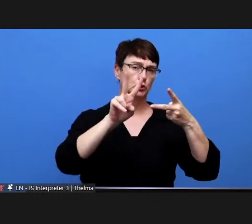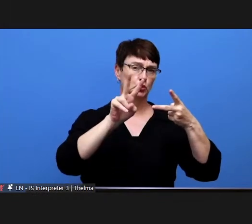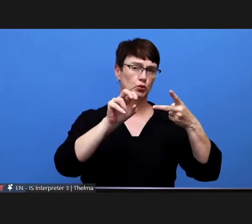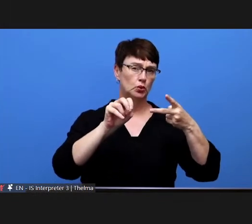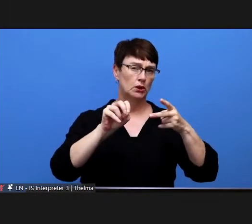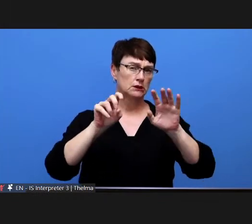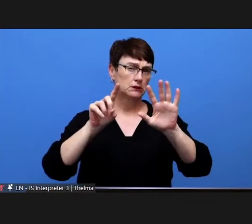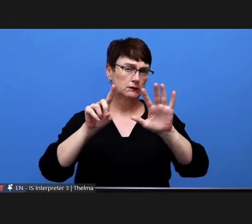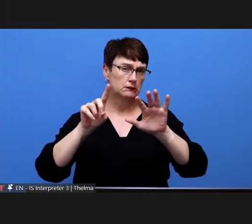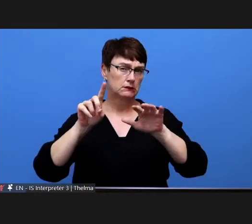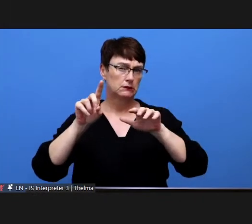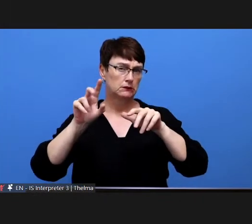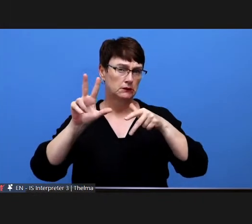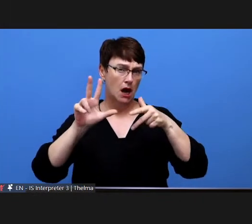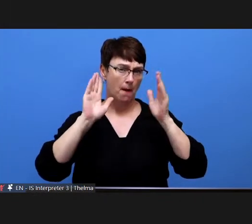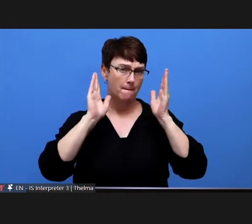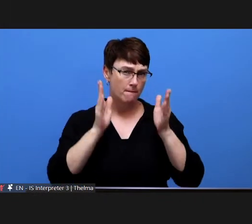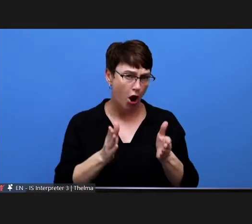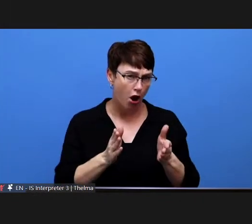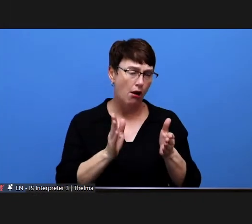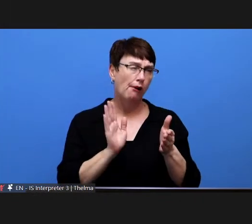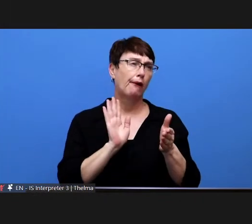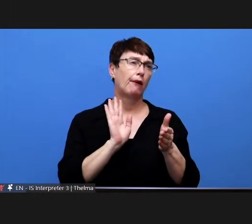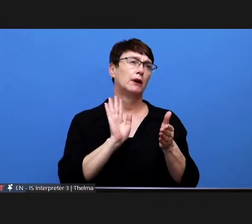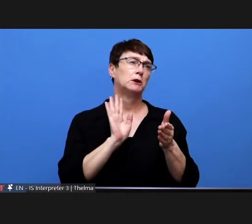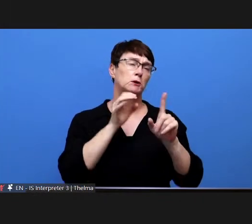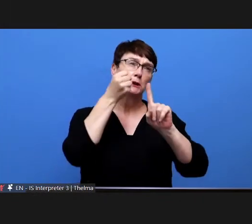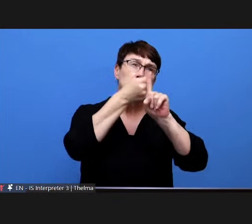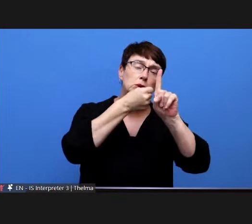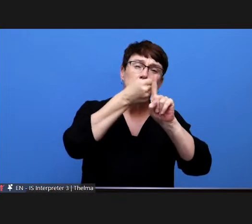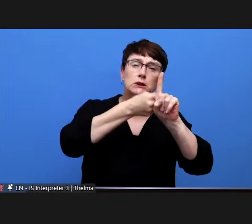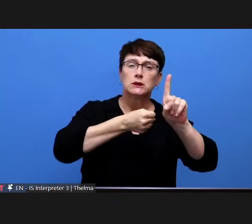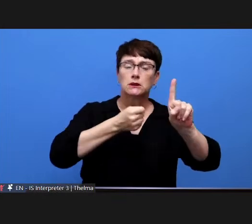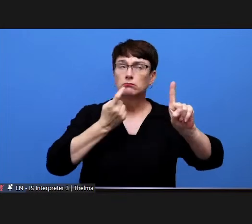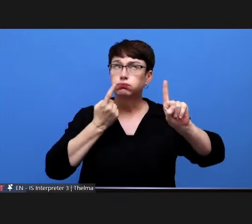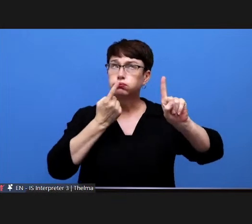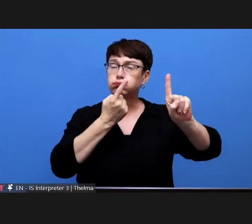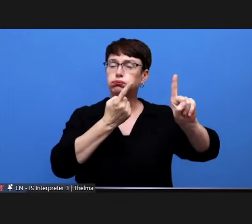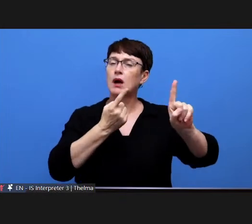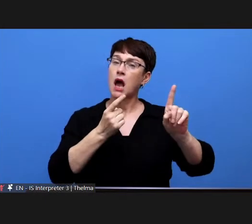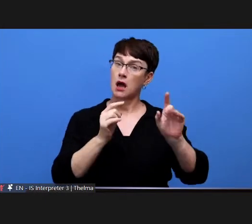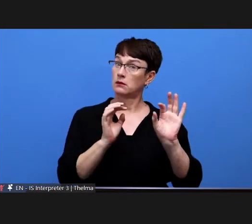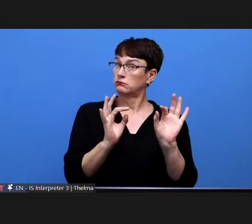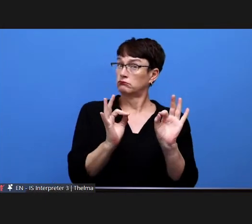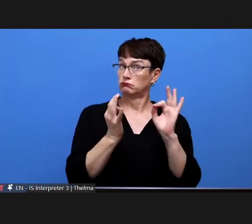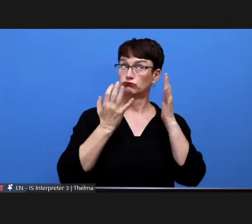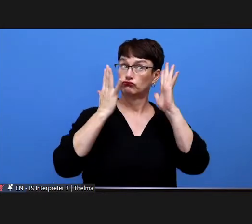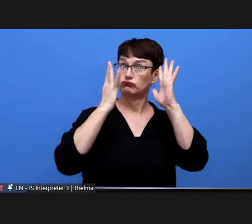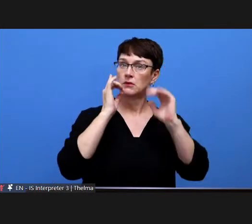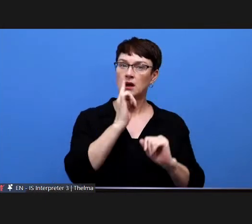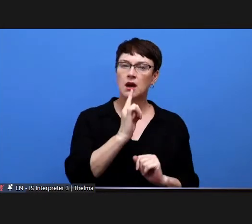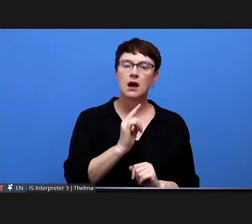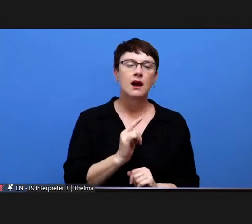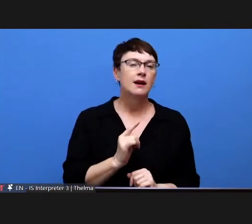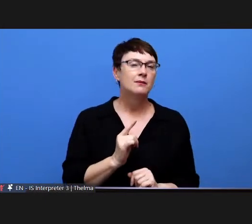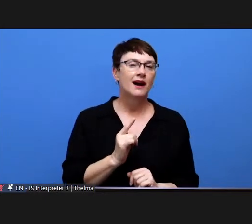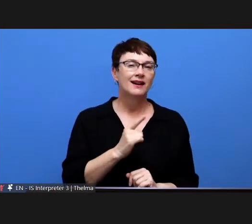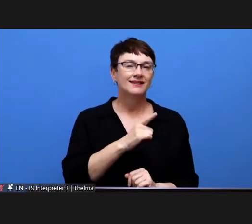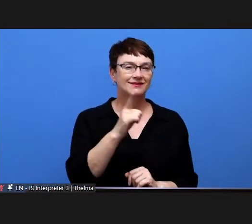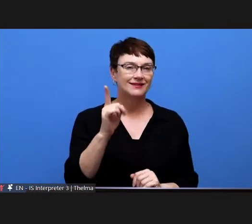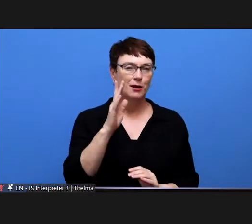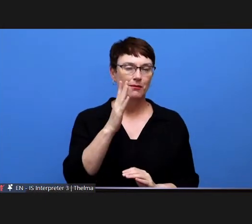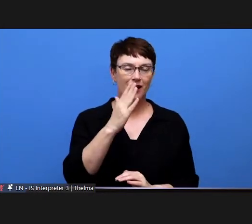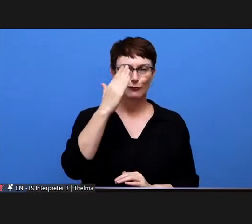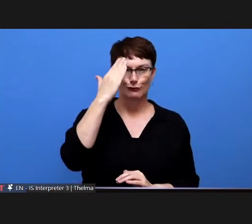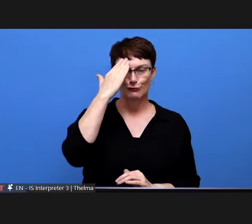community cannot be overemphasized, because they will actually help them know their